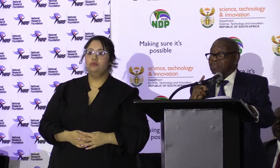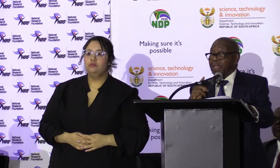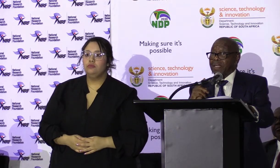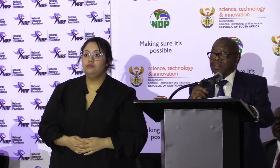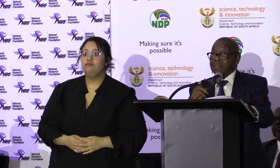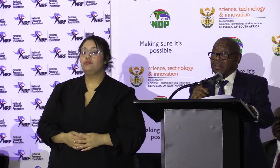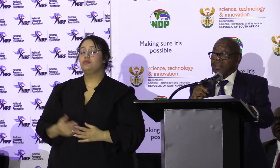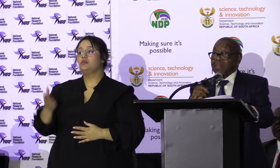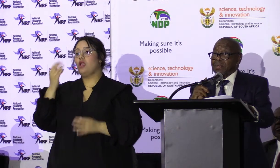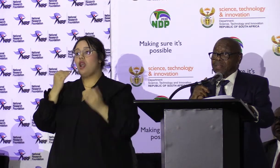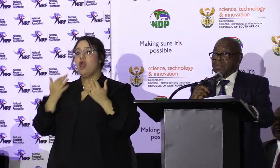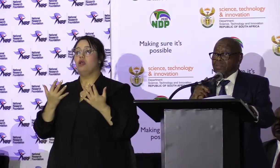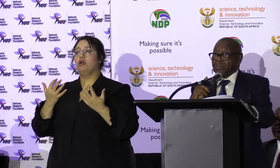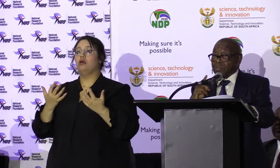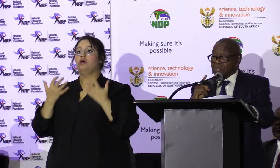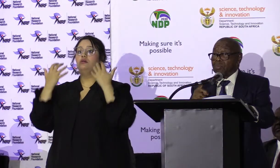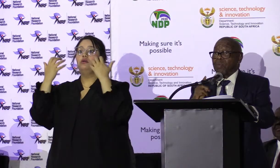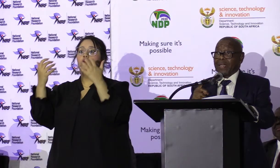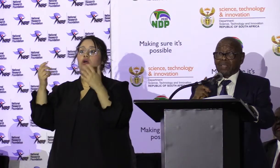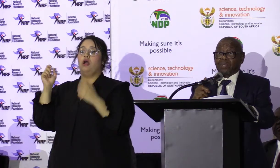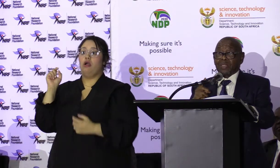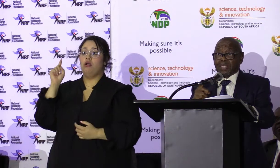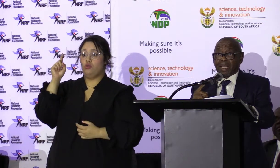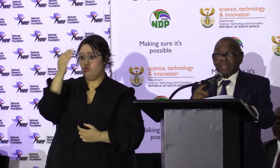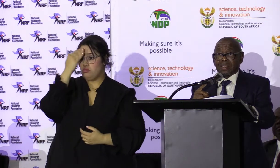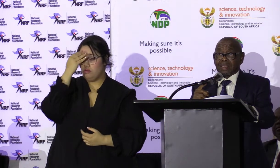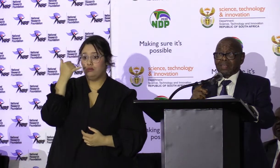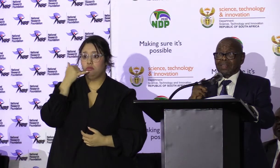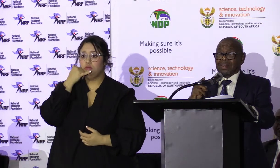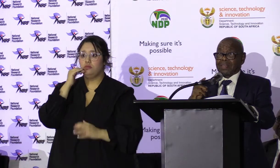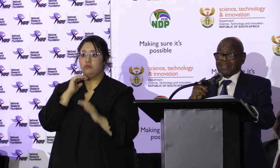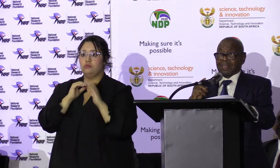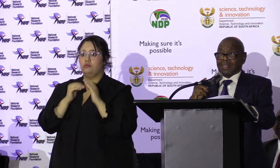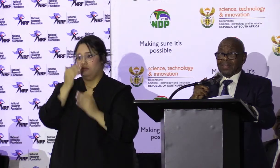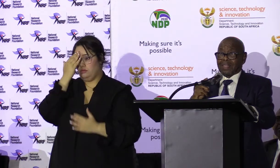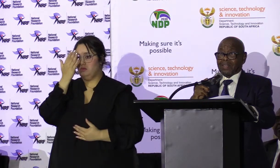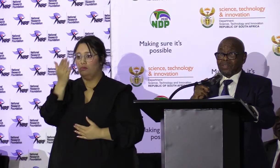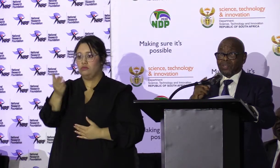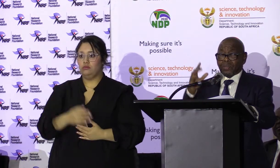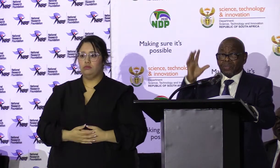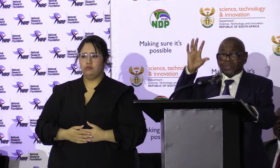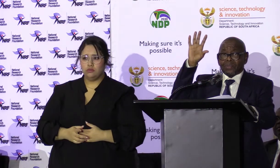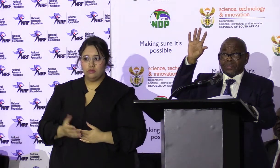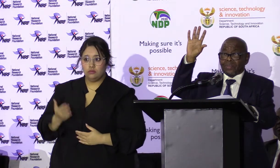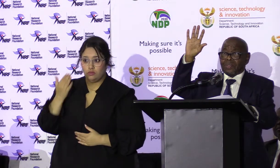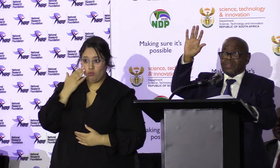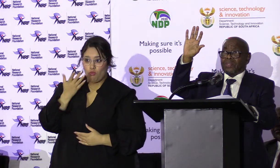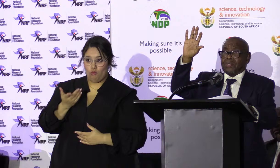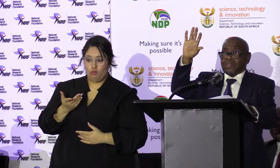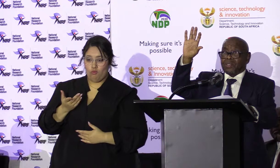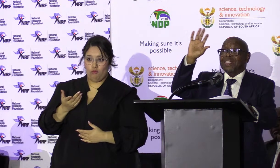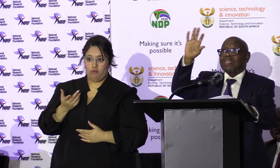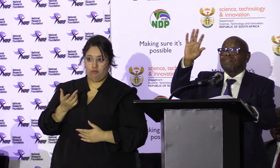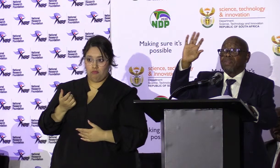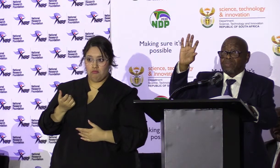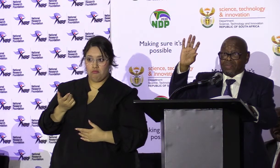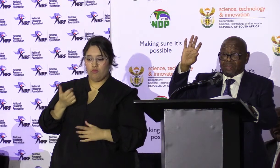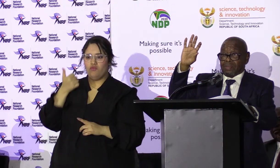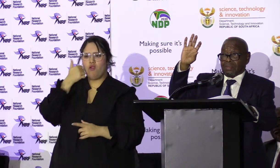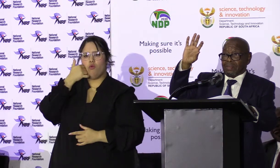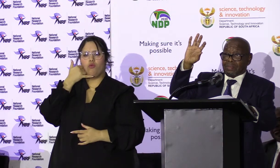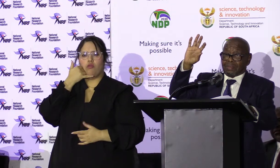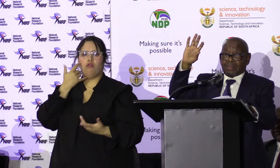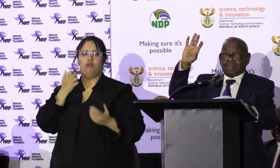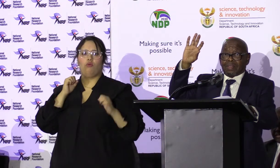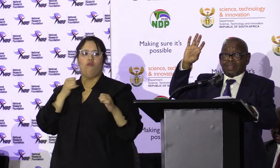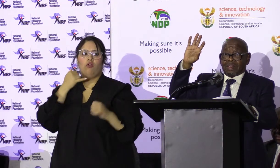Learners there at the back, do you know mobile communication? Do you? Your cell